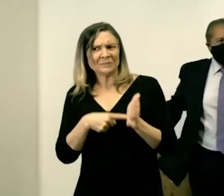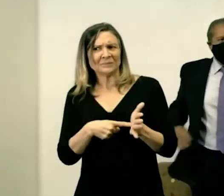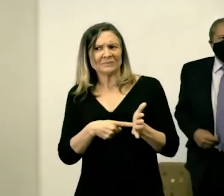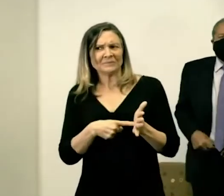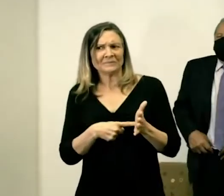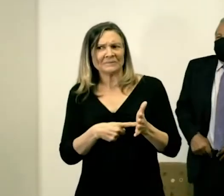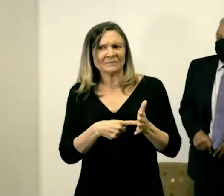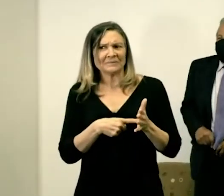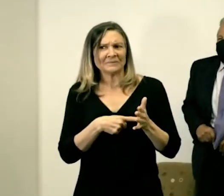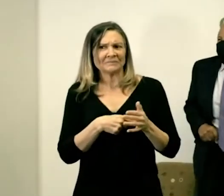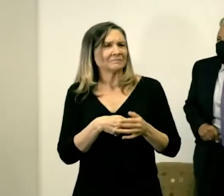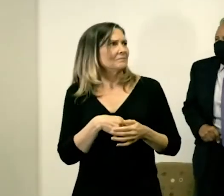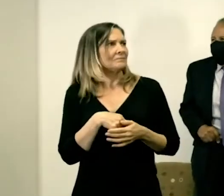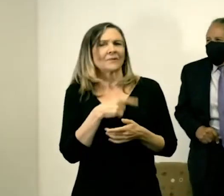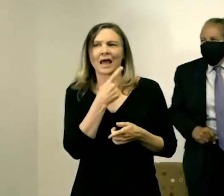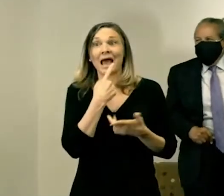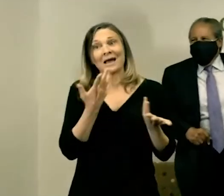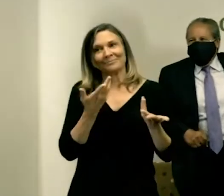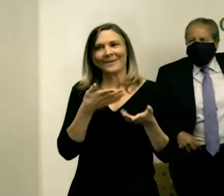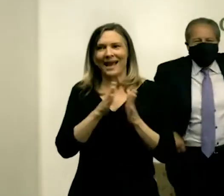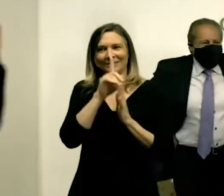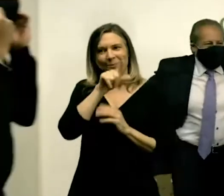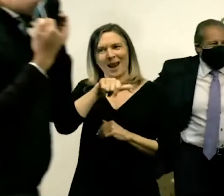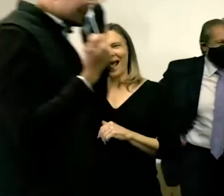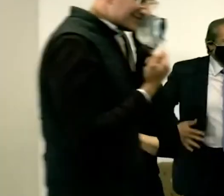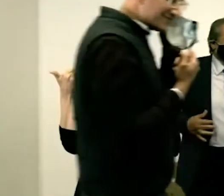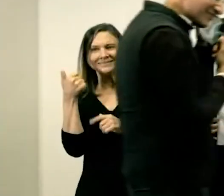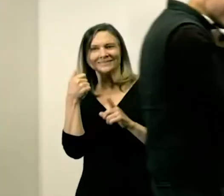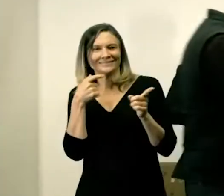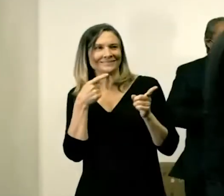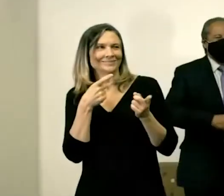secretary here and your pediatrician and doctor, take advantage.